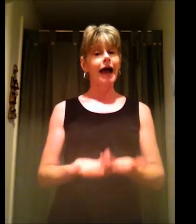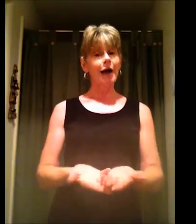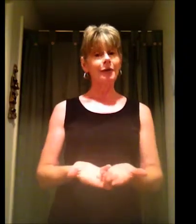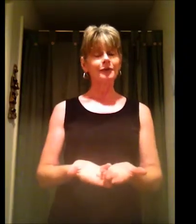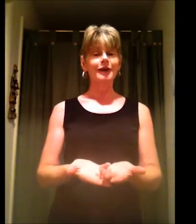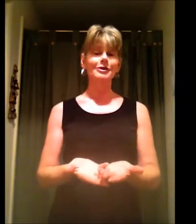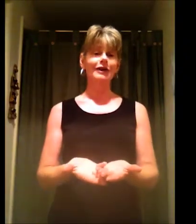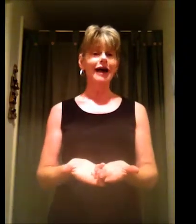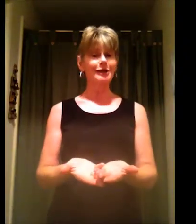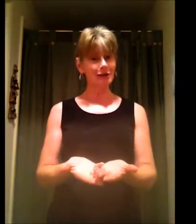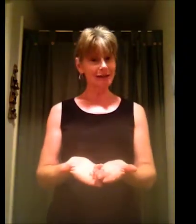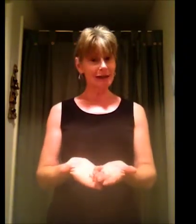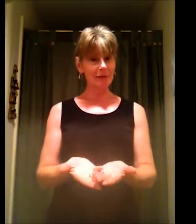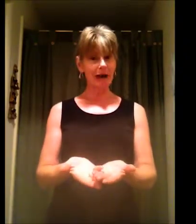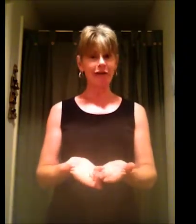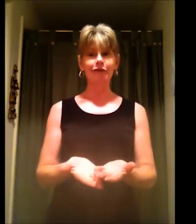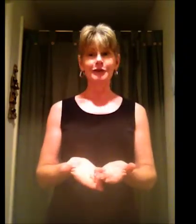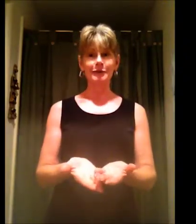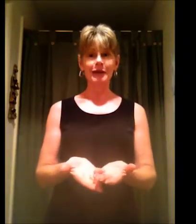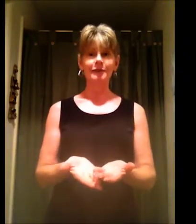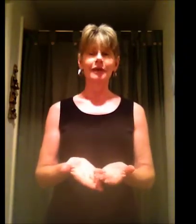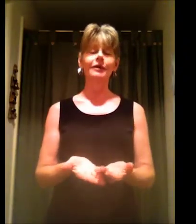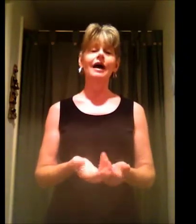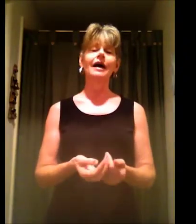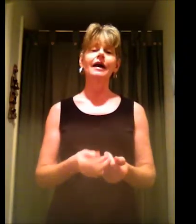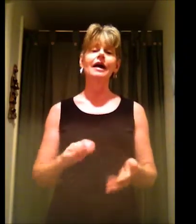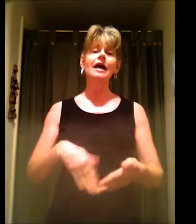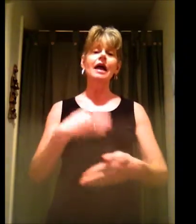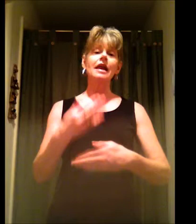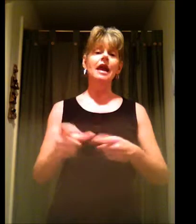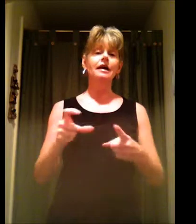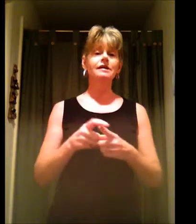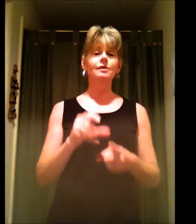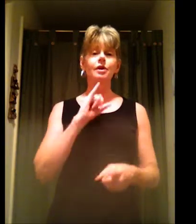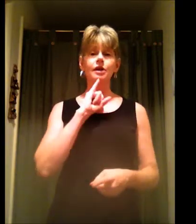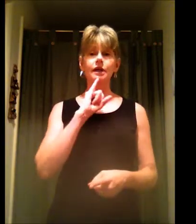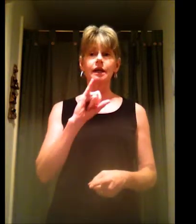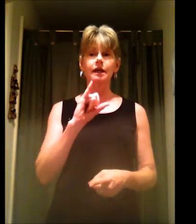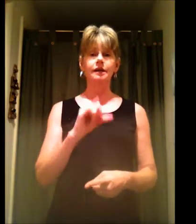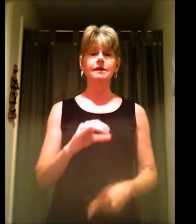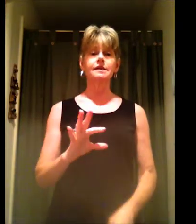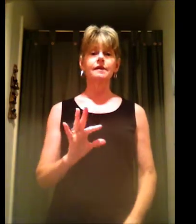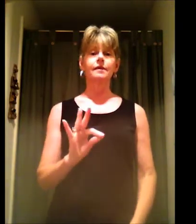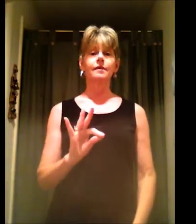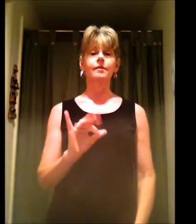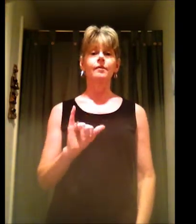How? I should have asked you to sign back to me. Okay. Next word is,